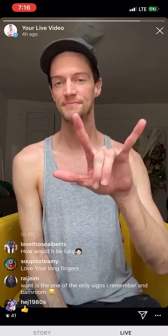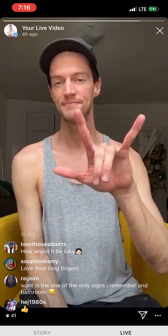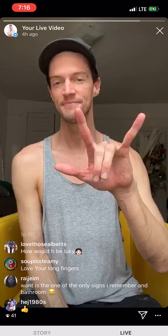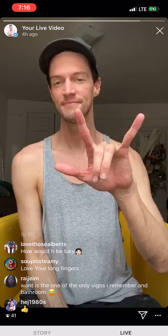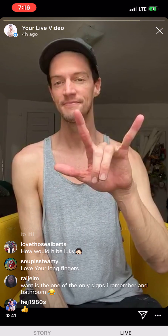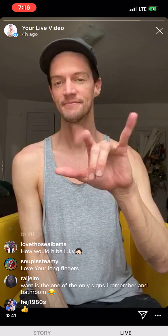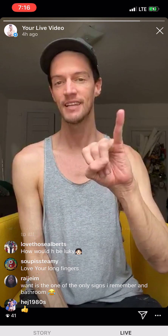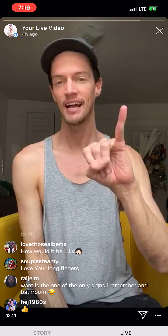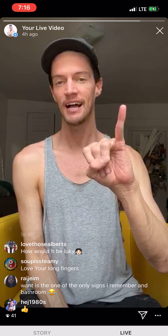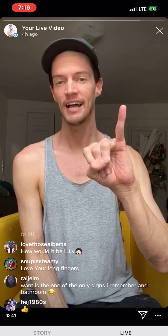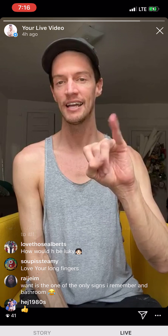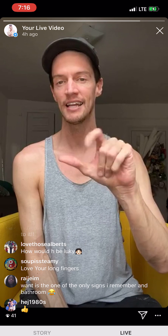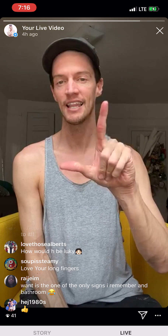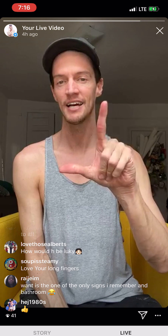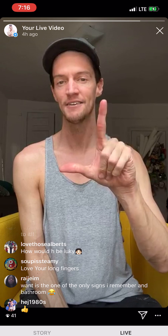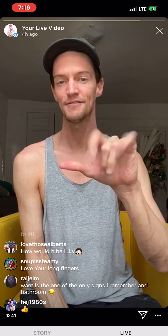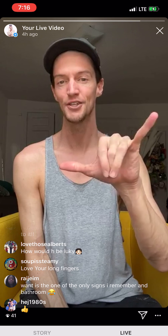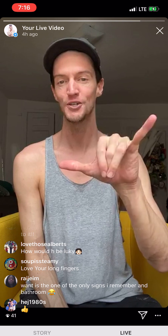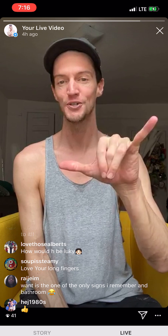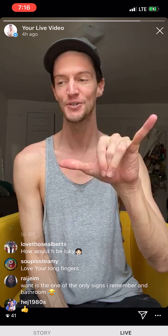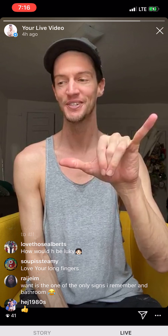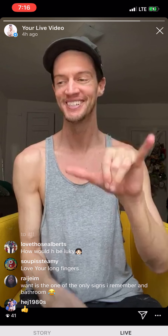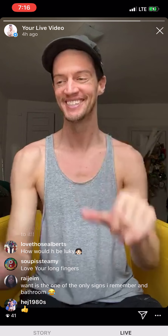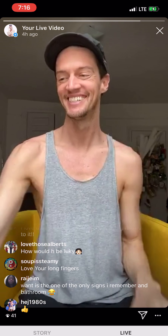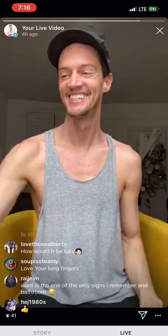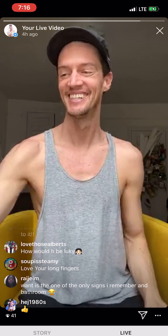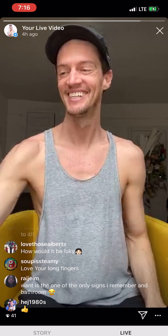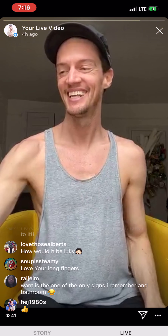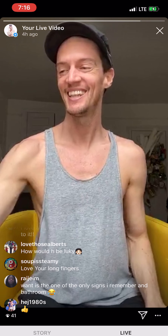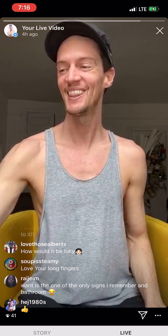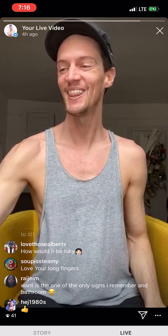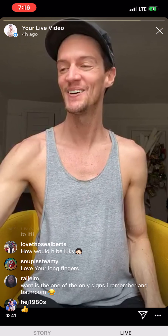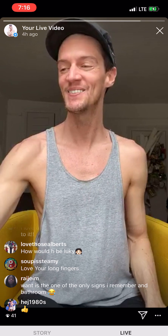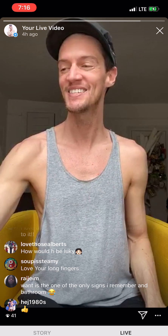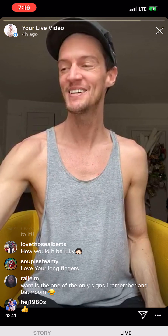I love you. Lonesome.